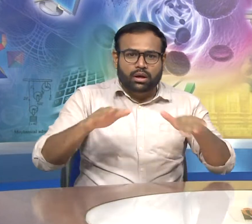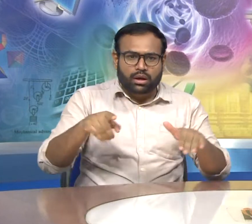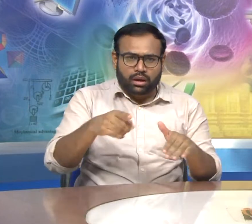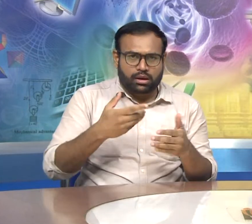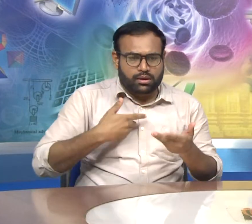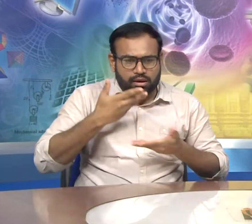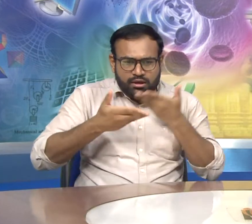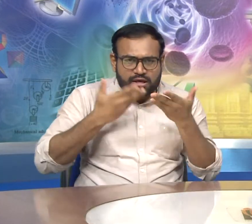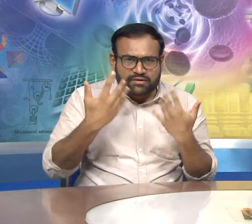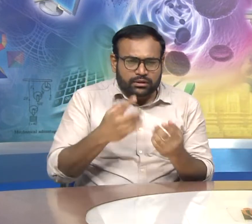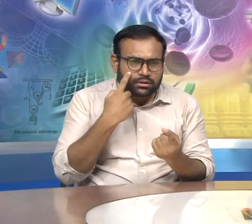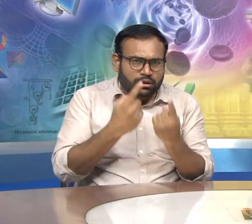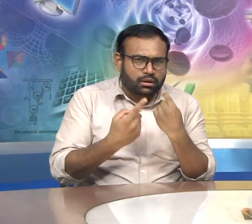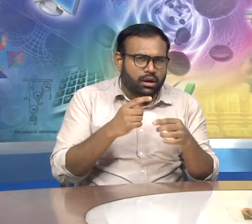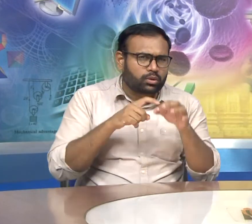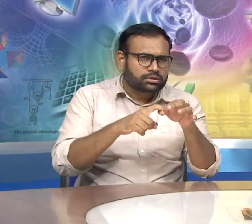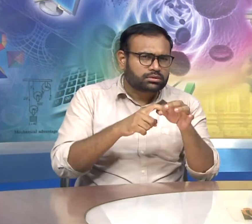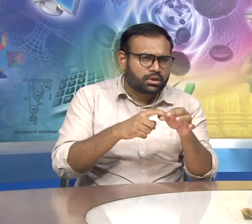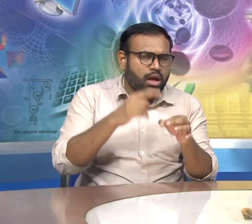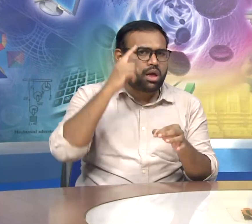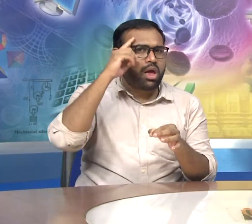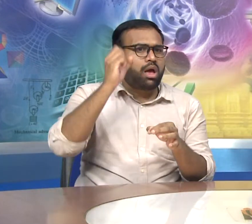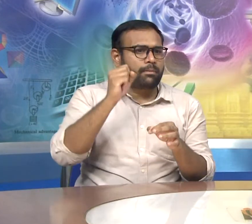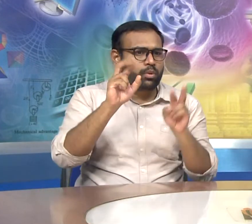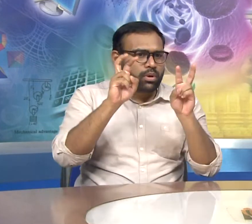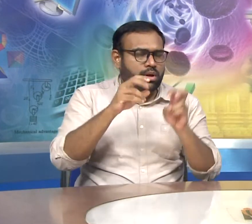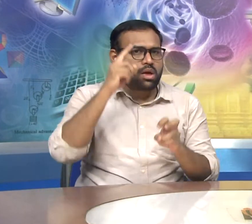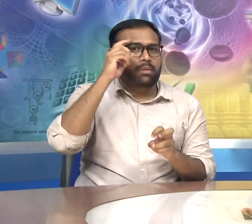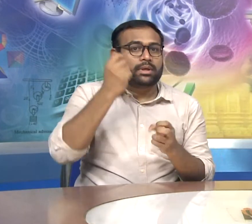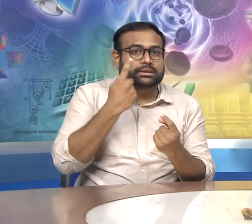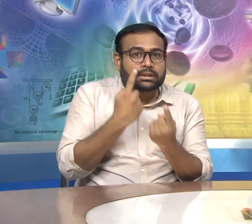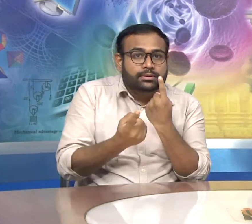the correct laptop or system.